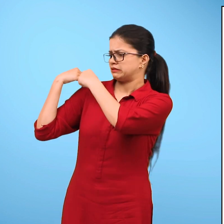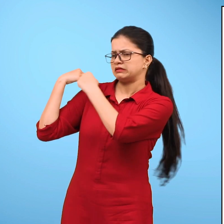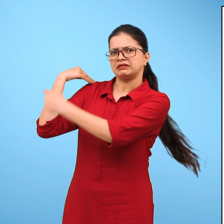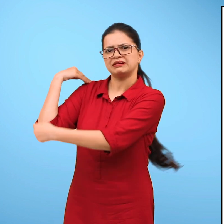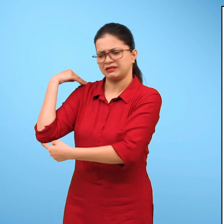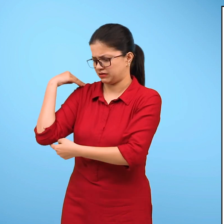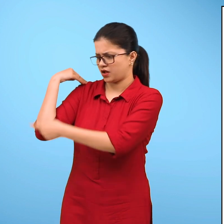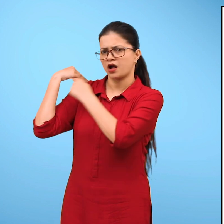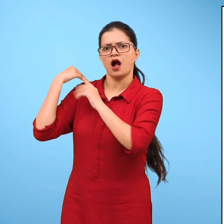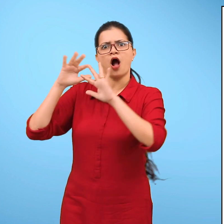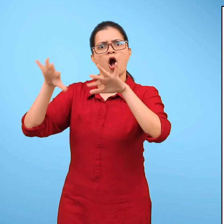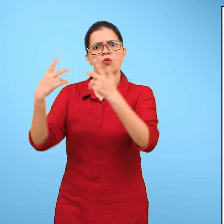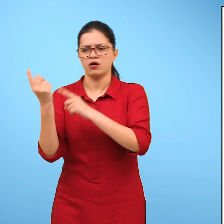Which part of your arm did you bend?